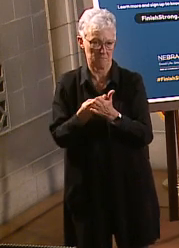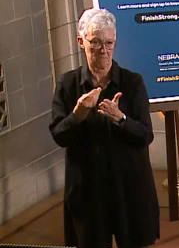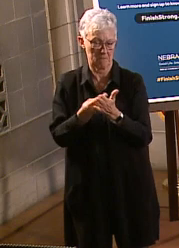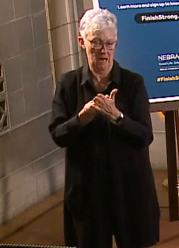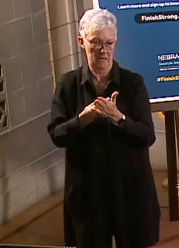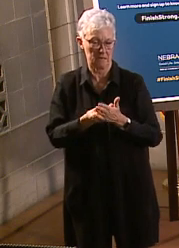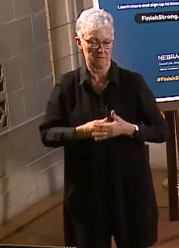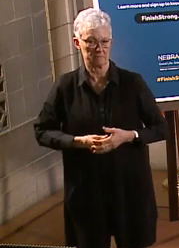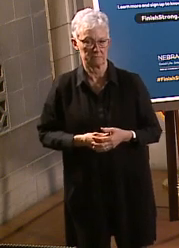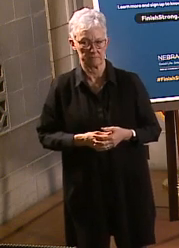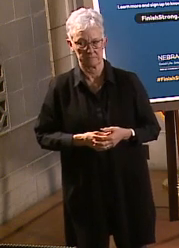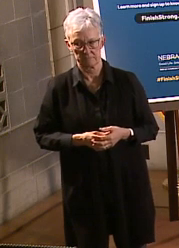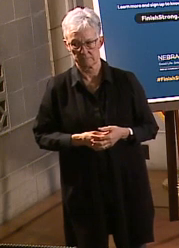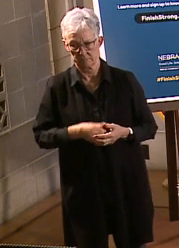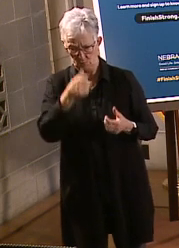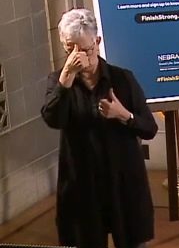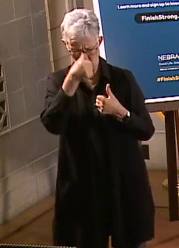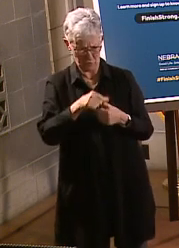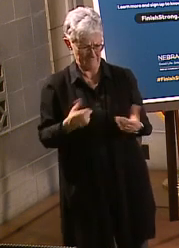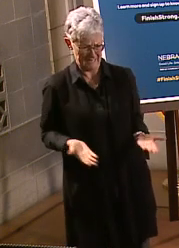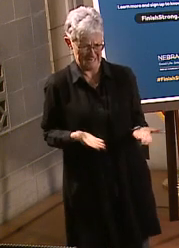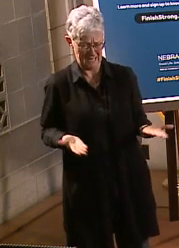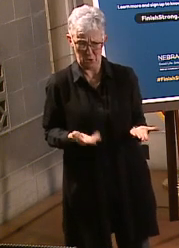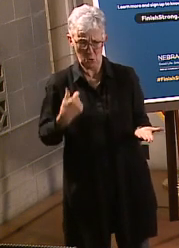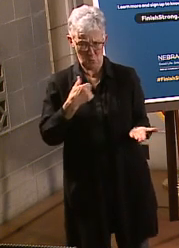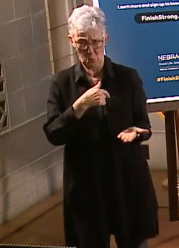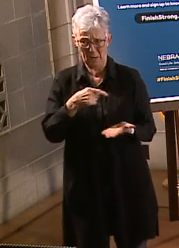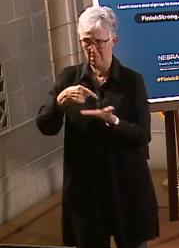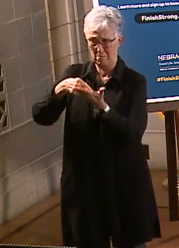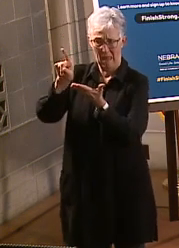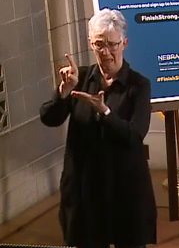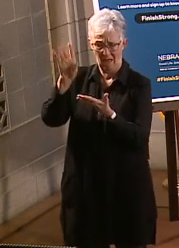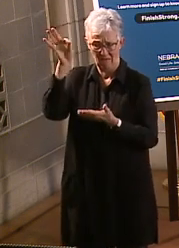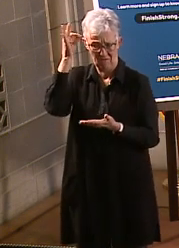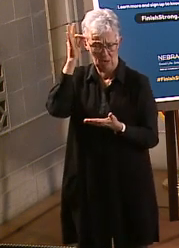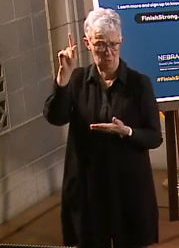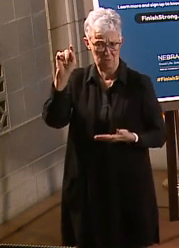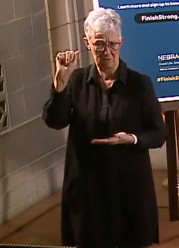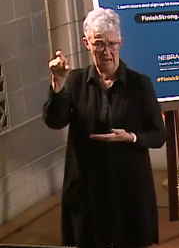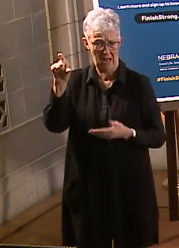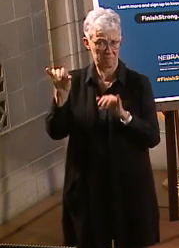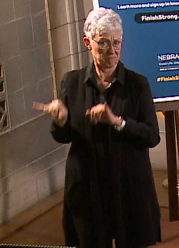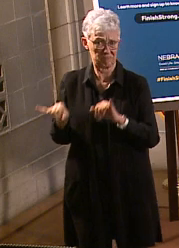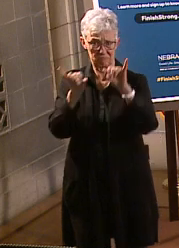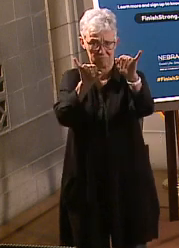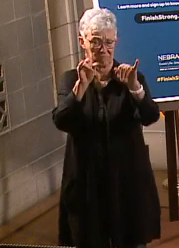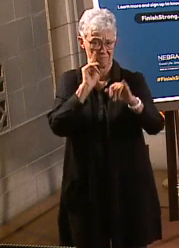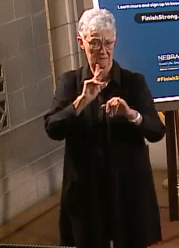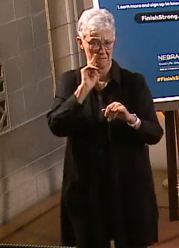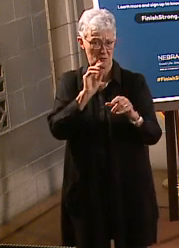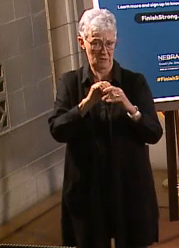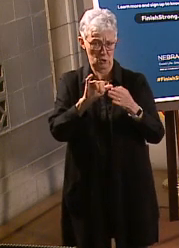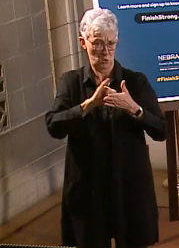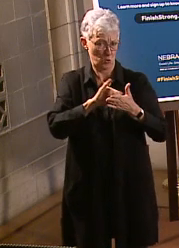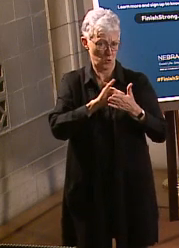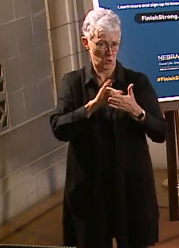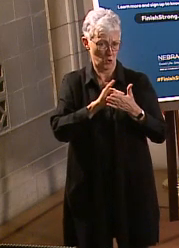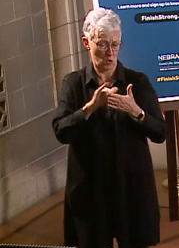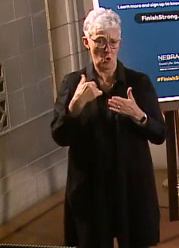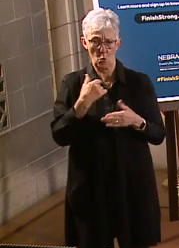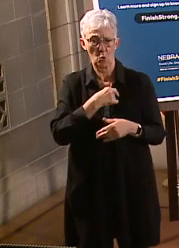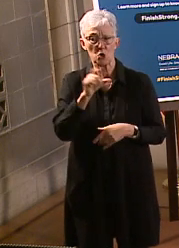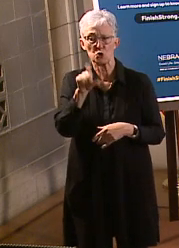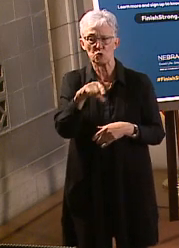And remember, Nebraskans pay federal income tax just like New Yorkers do. We shouldn't be disadvantaged by